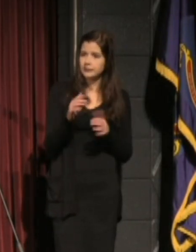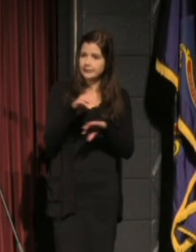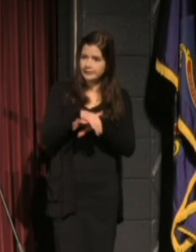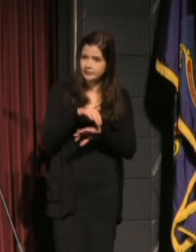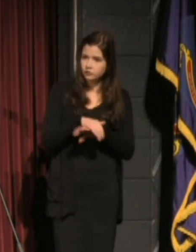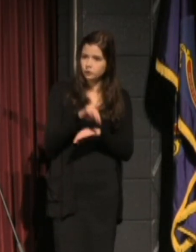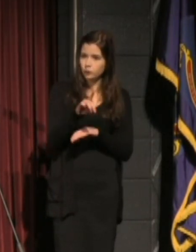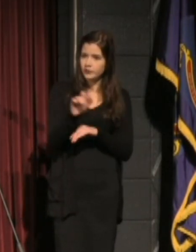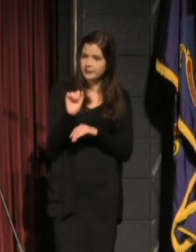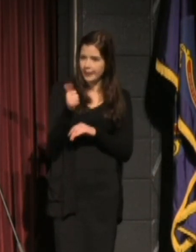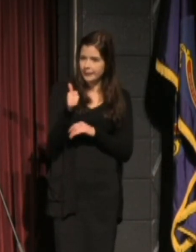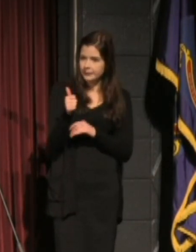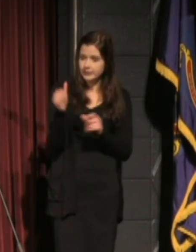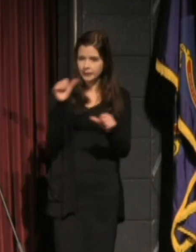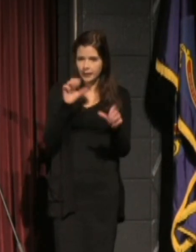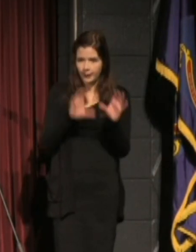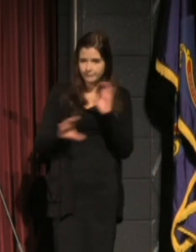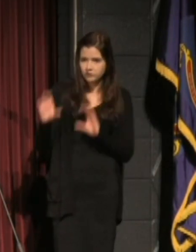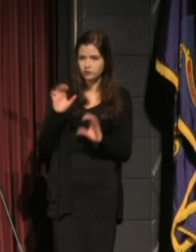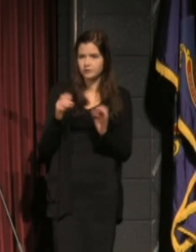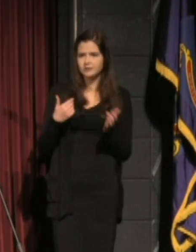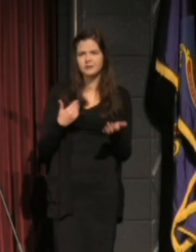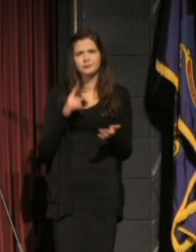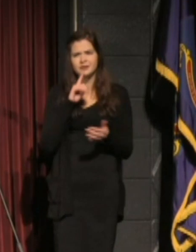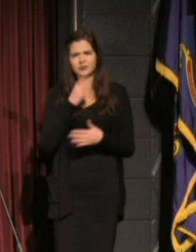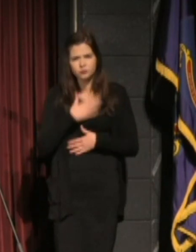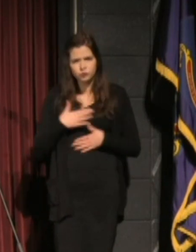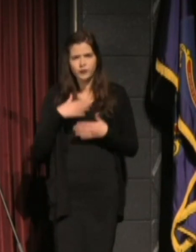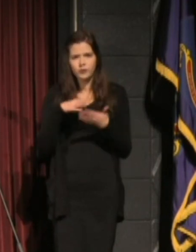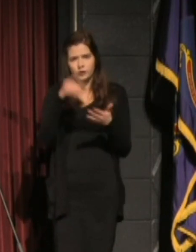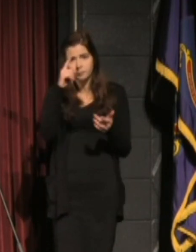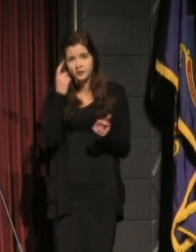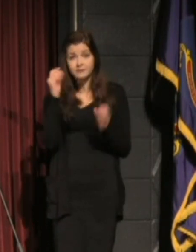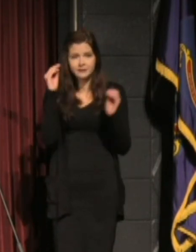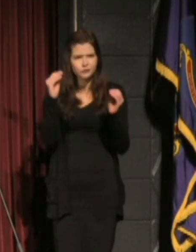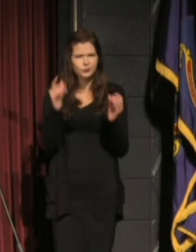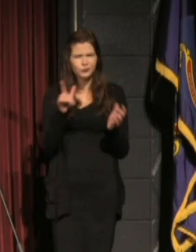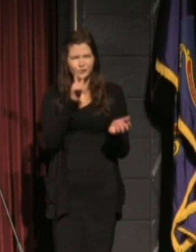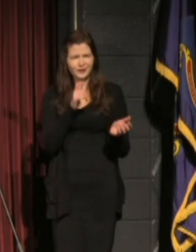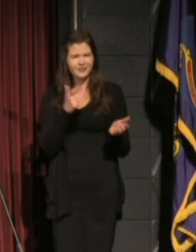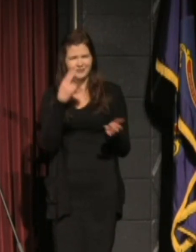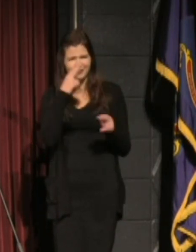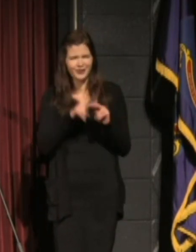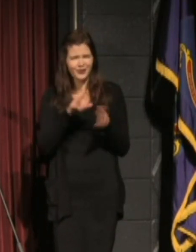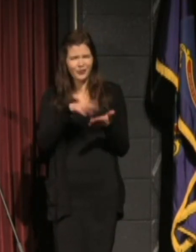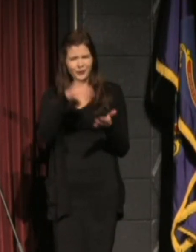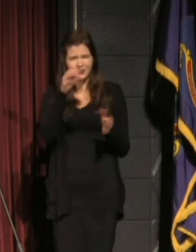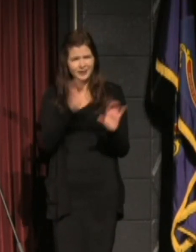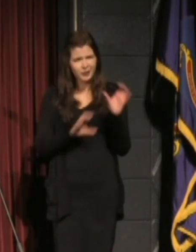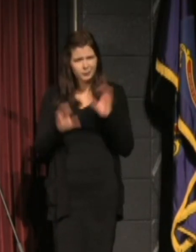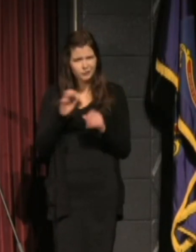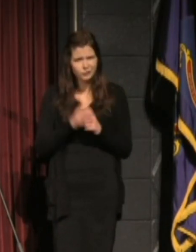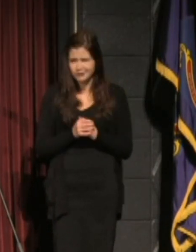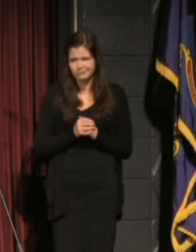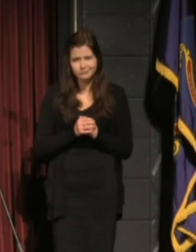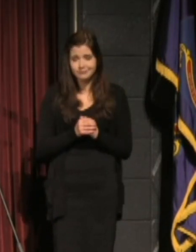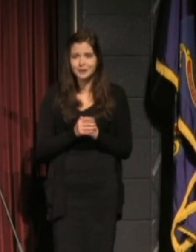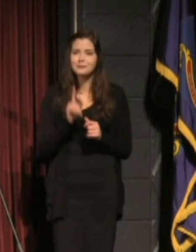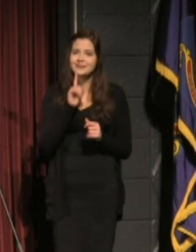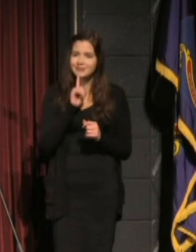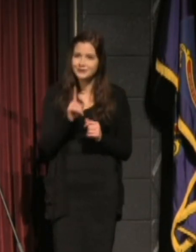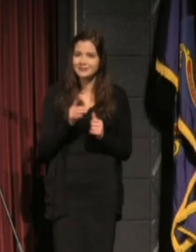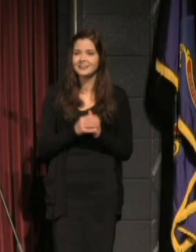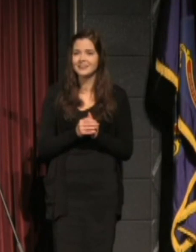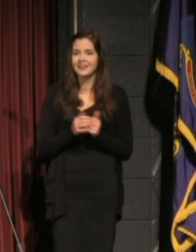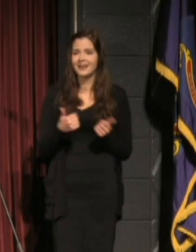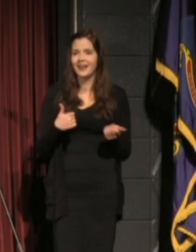chemistry, I had fun learning all because of the teachers. And who has fun learning chemistry? But in all seriousness,